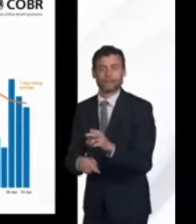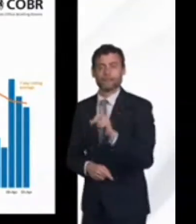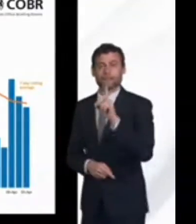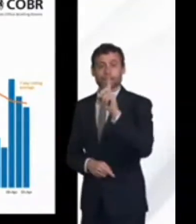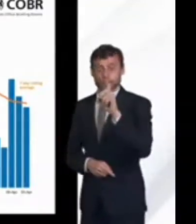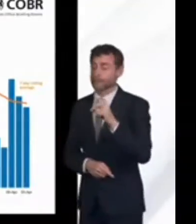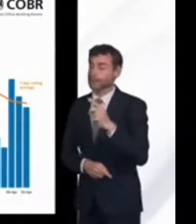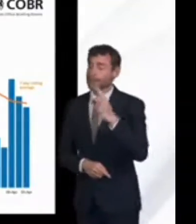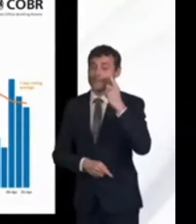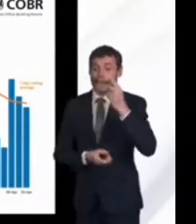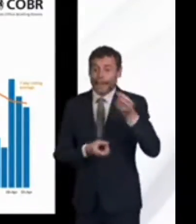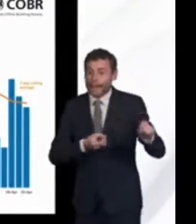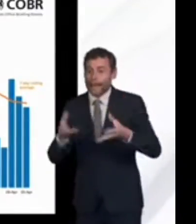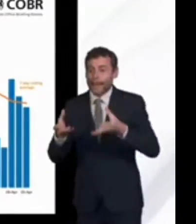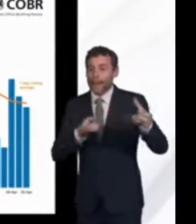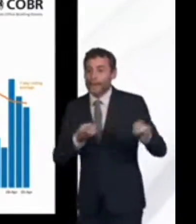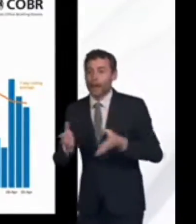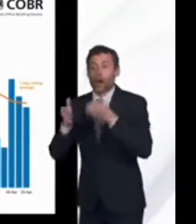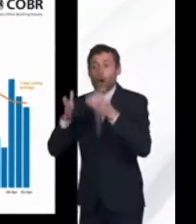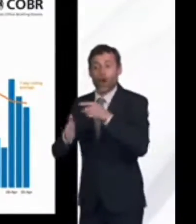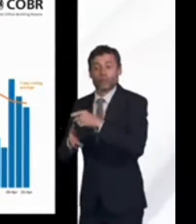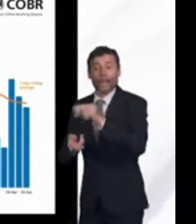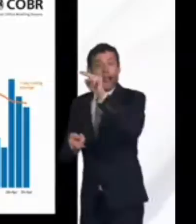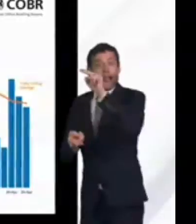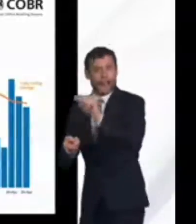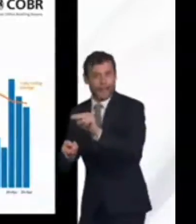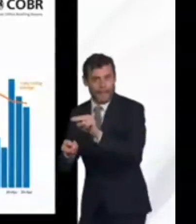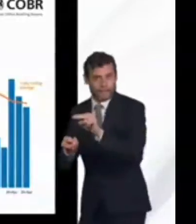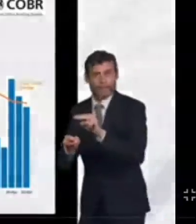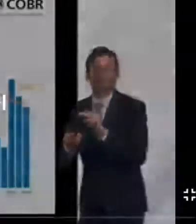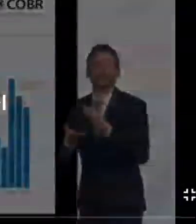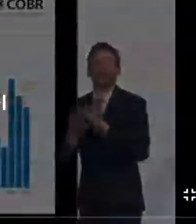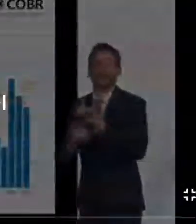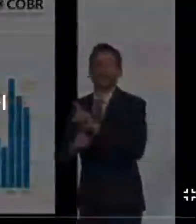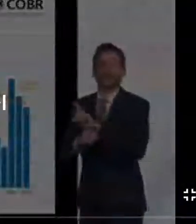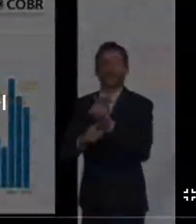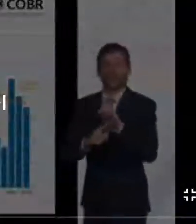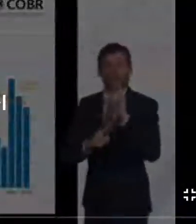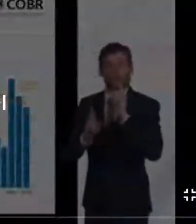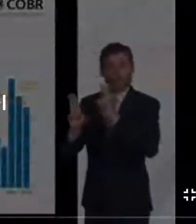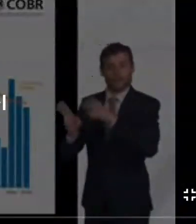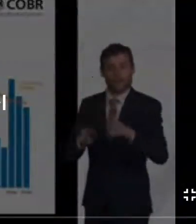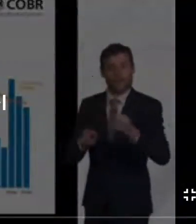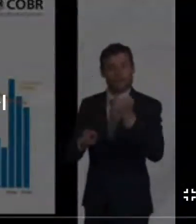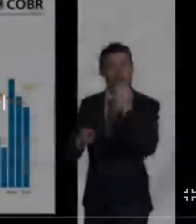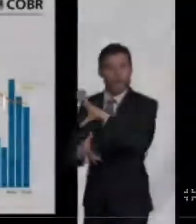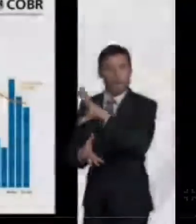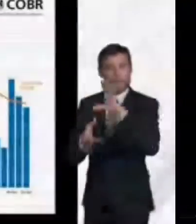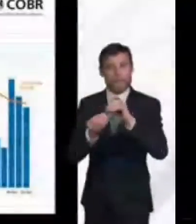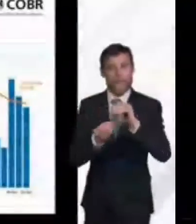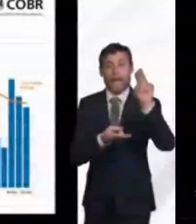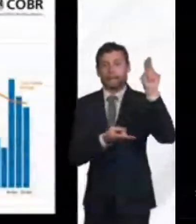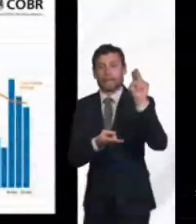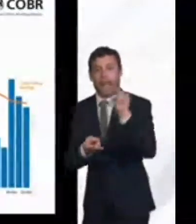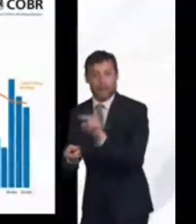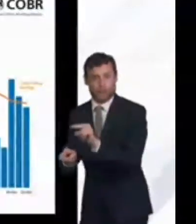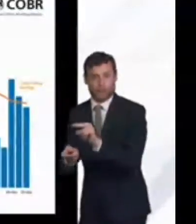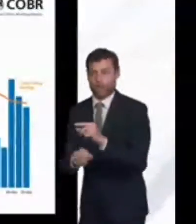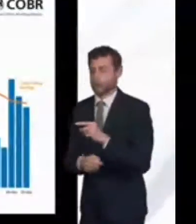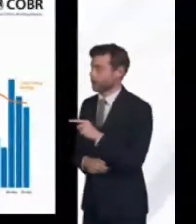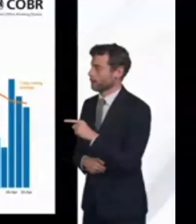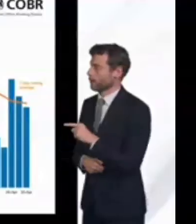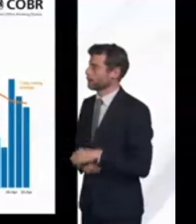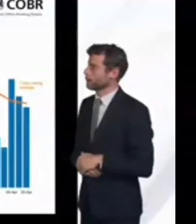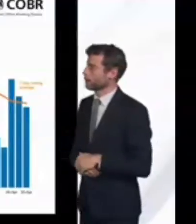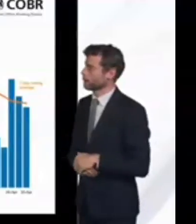deaths. And here you can see the number of deaths in all settings, so this isn't just hospital, this is across all settings, and you can